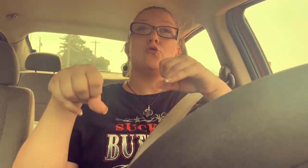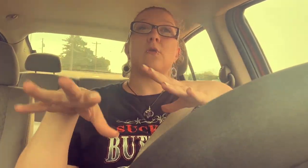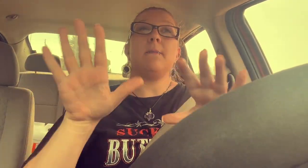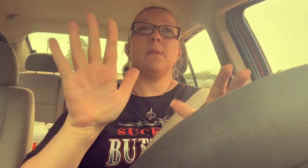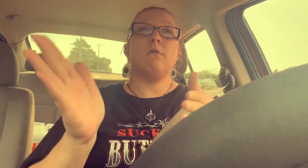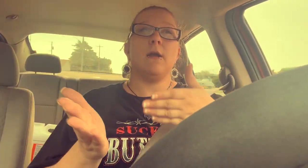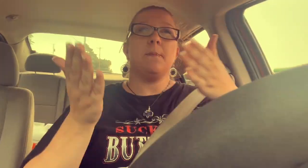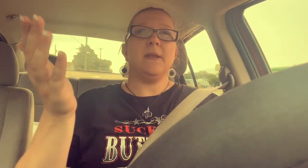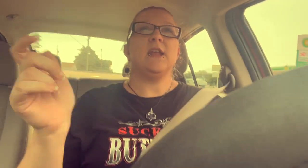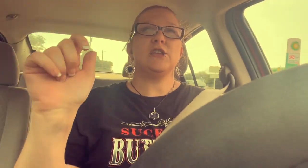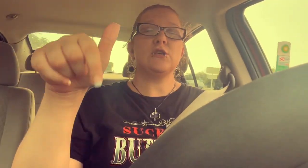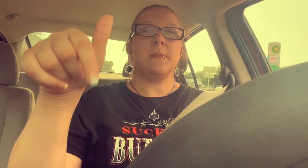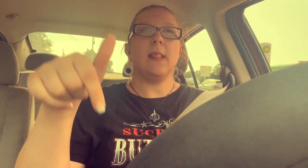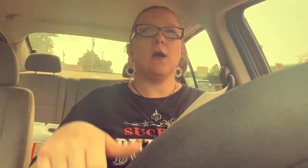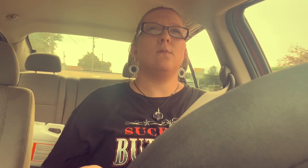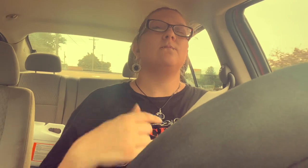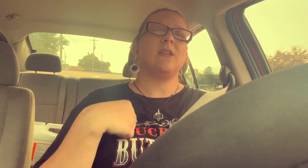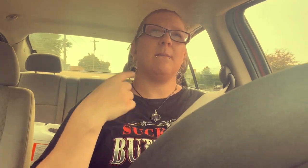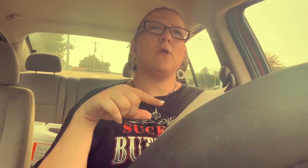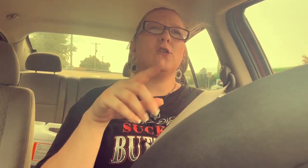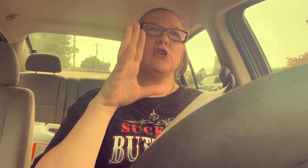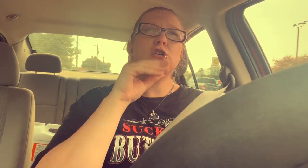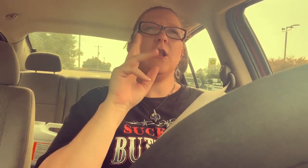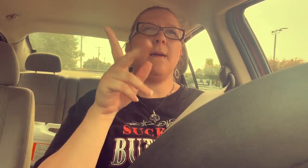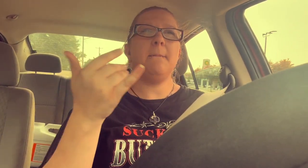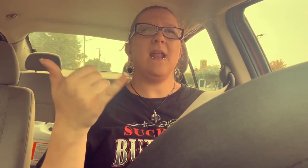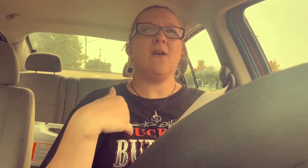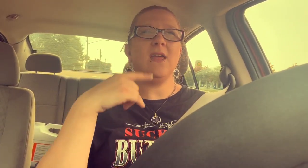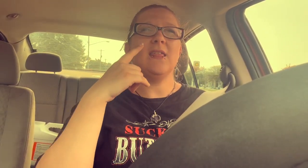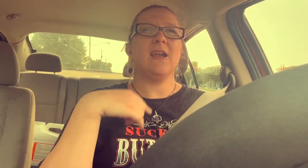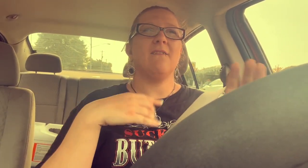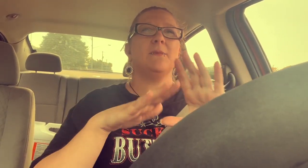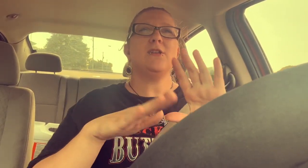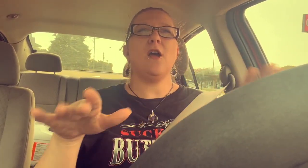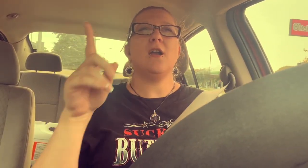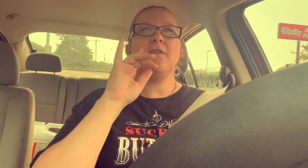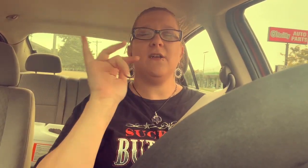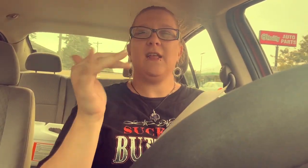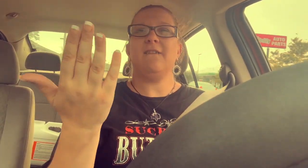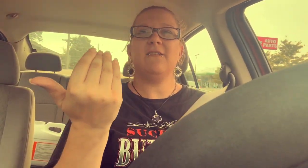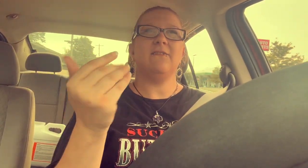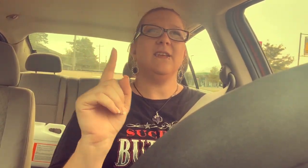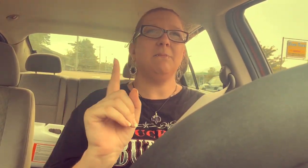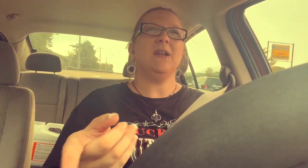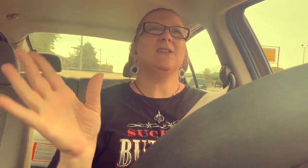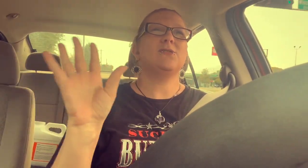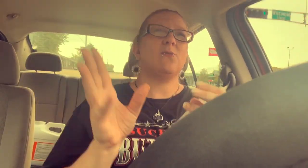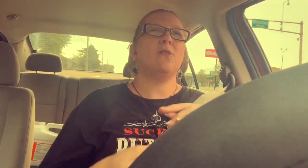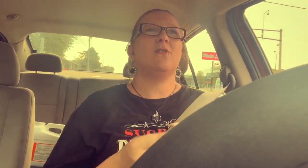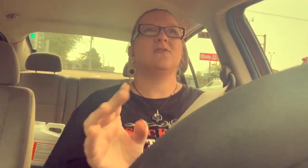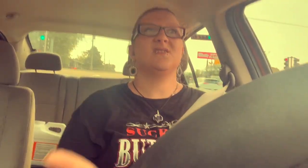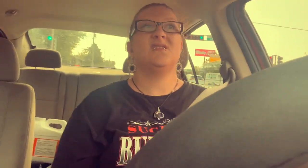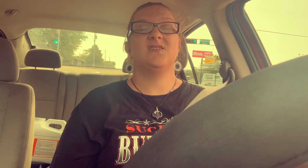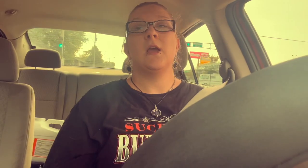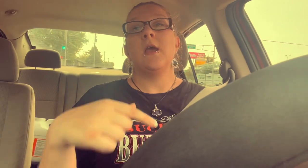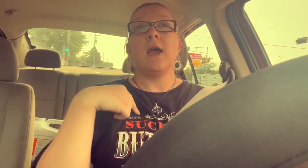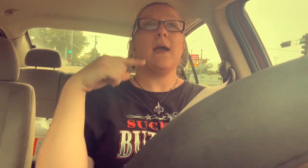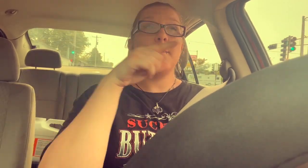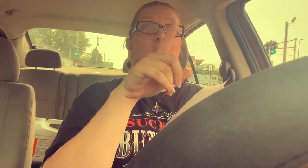Drop your recommendation below. I'm going to shut up now. I think I've been talking for like 15 minutes total. I'm going to